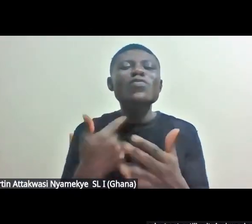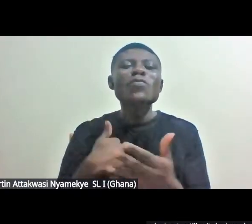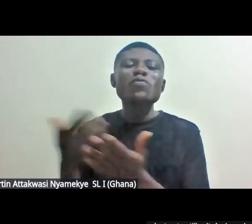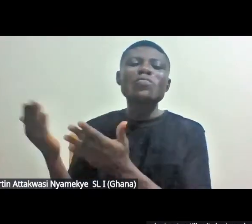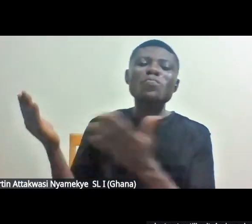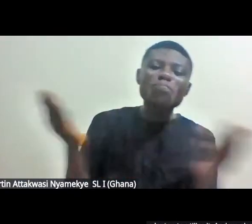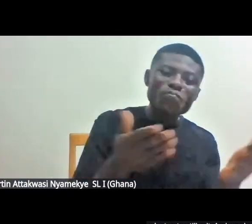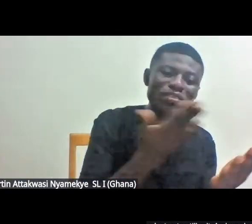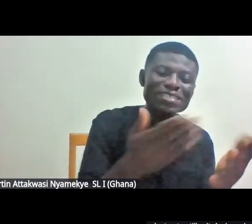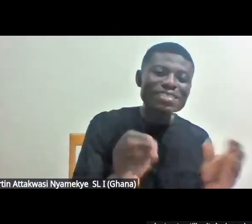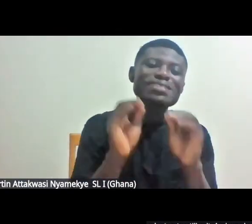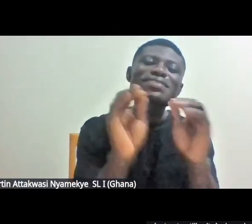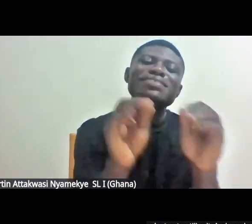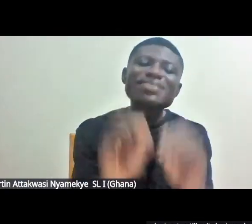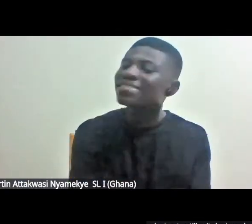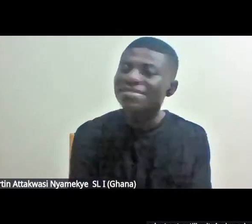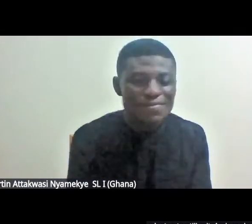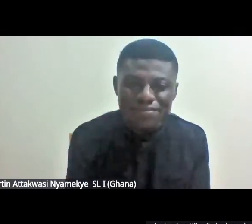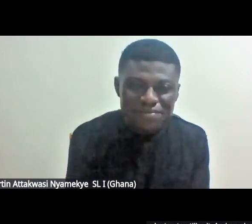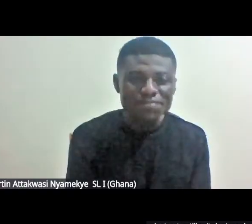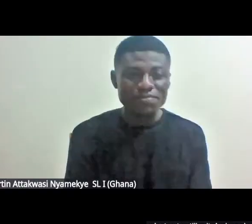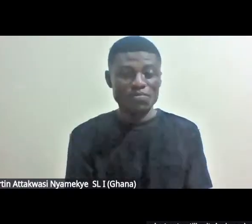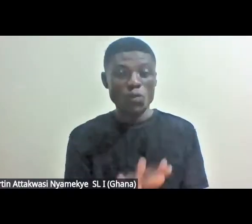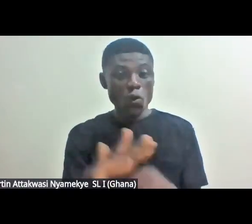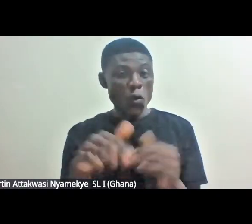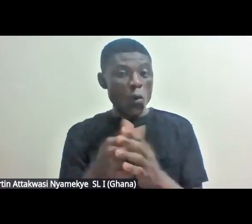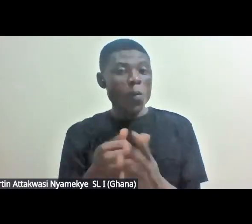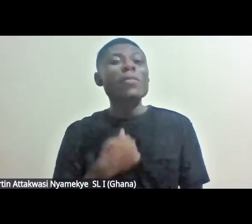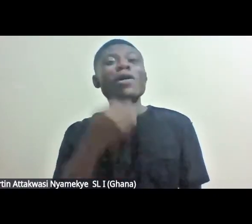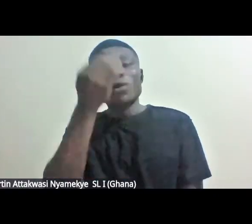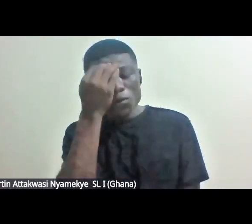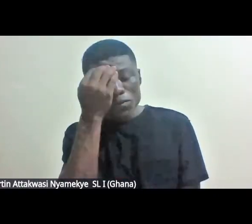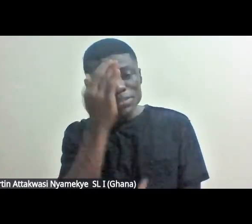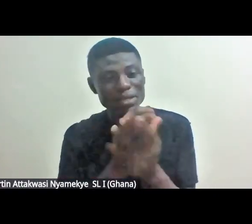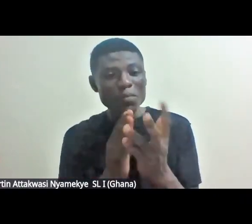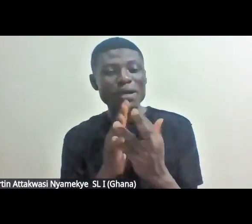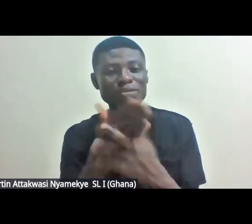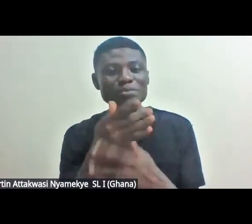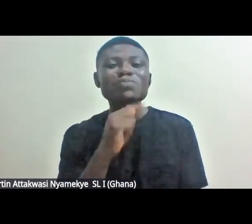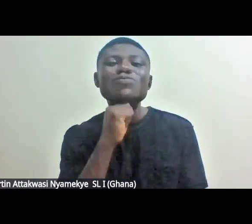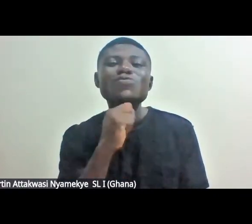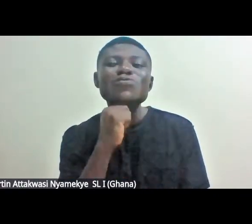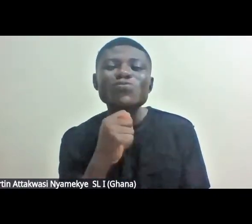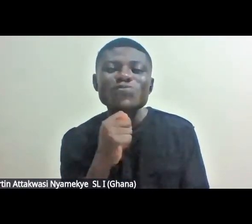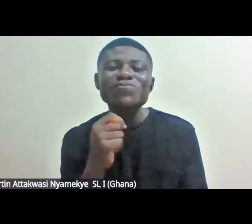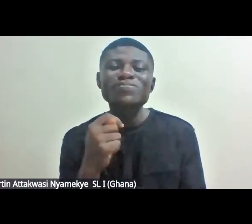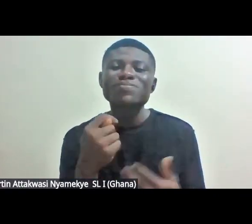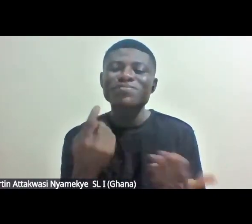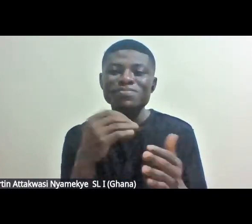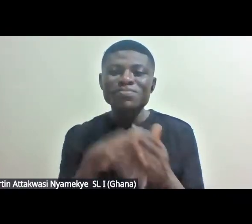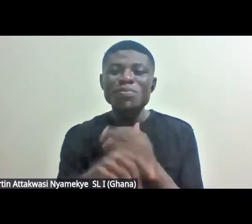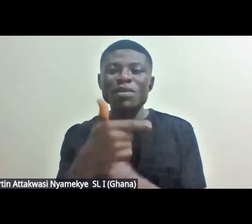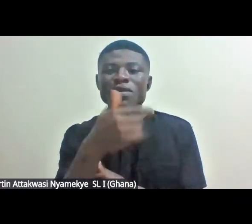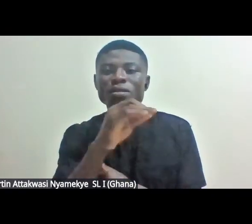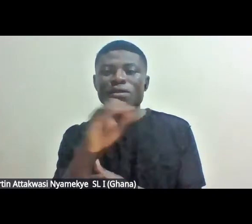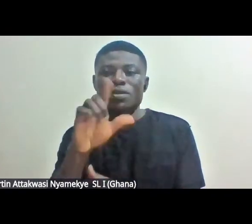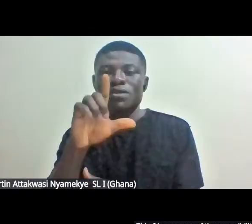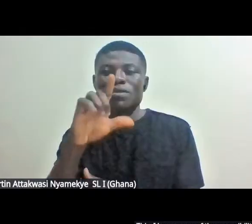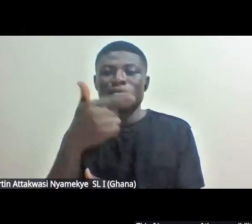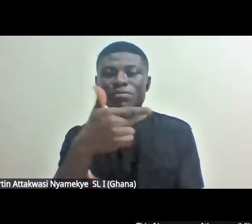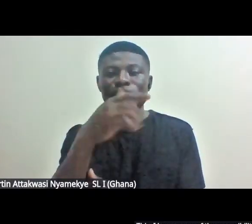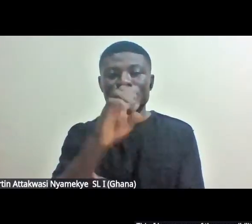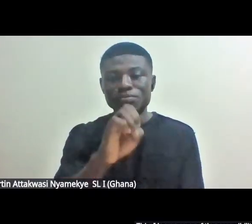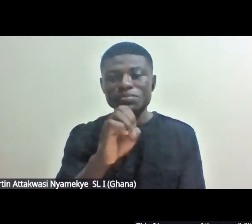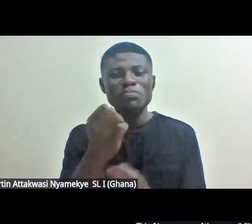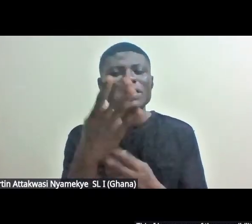this information. This, I know some of the accessibility tools in Google, for example, has been there for